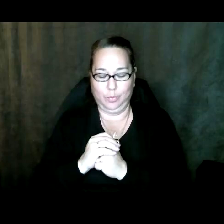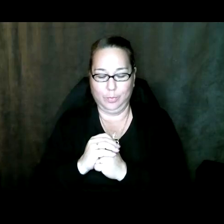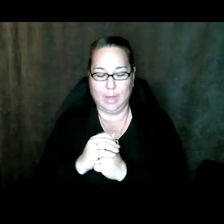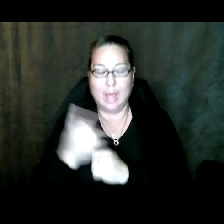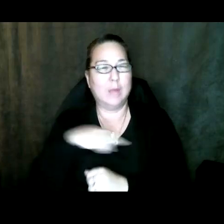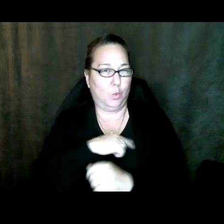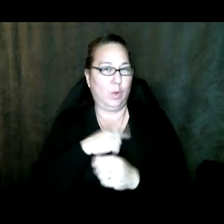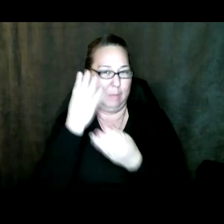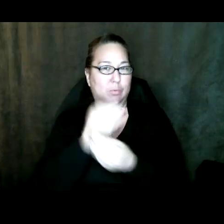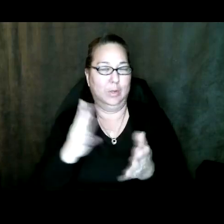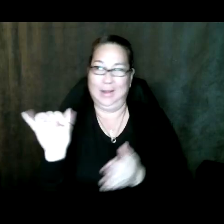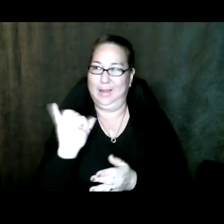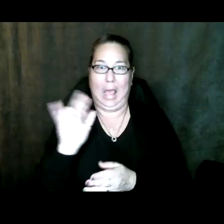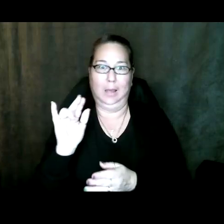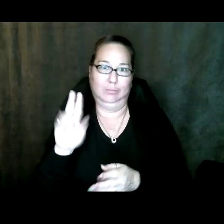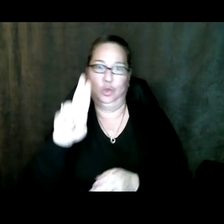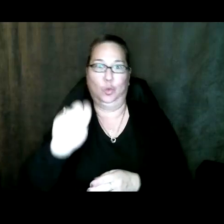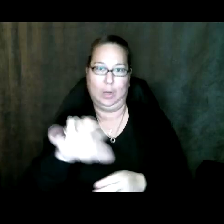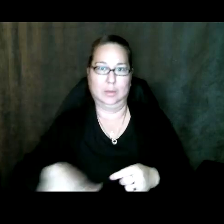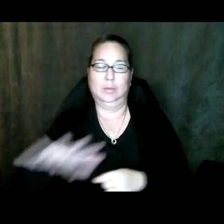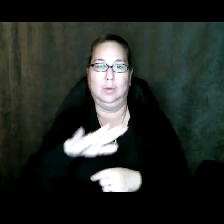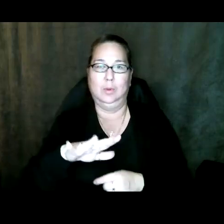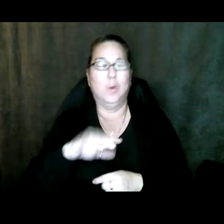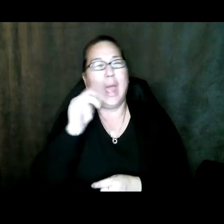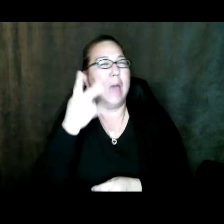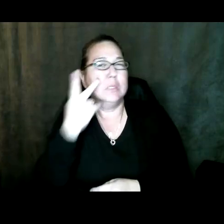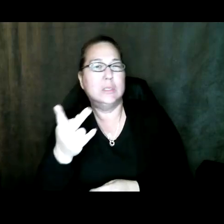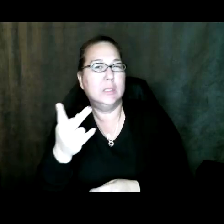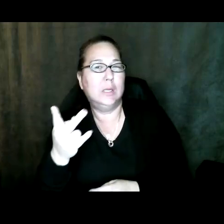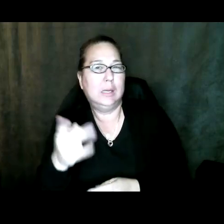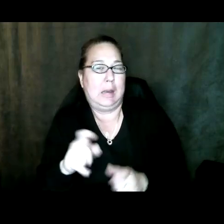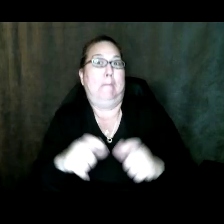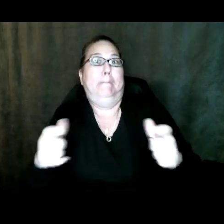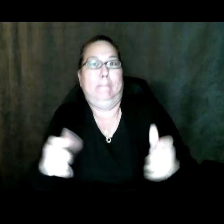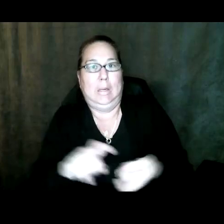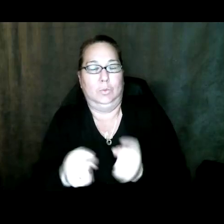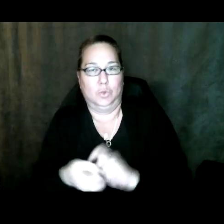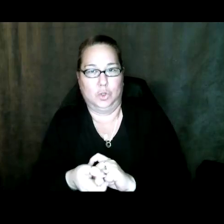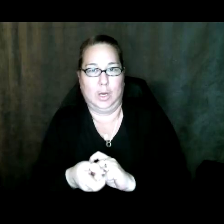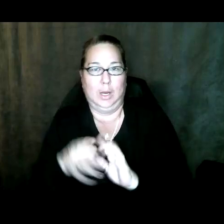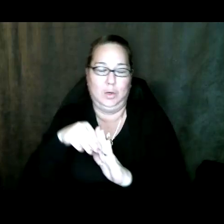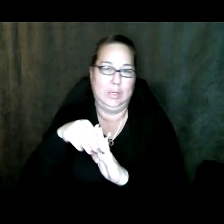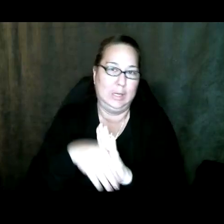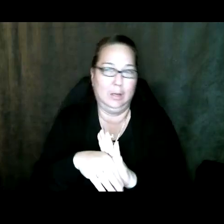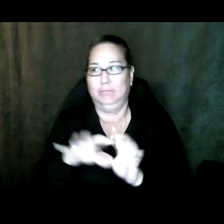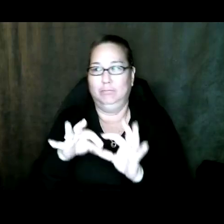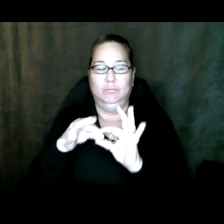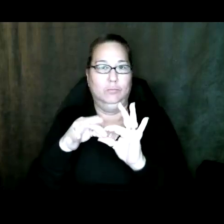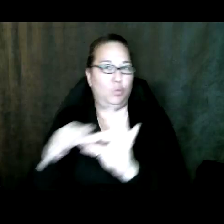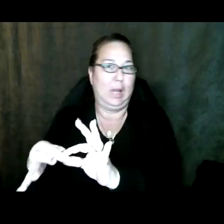nation, has not seen significant change following the performance decline connected to the COVID-19